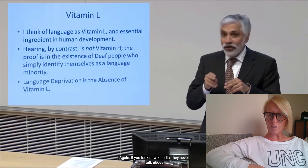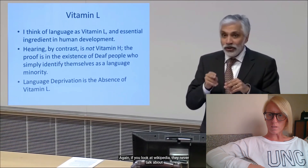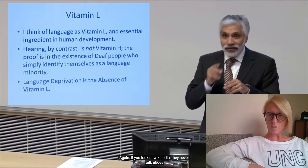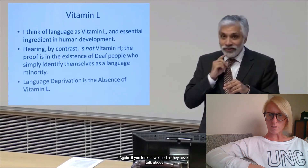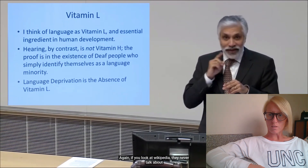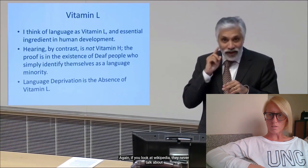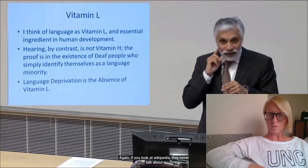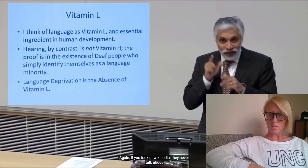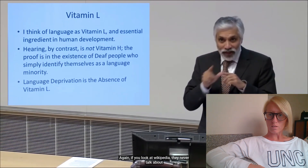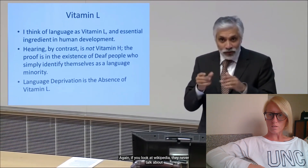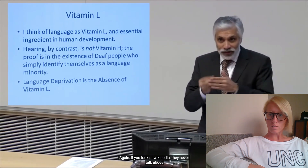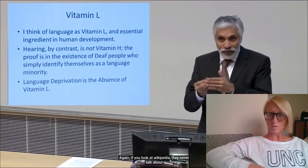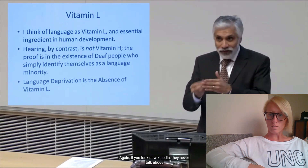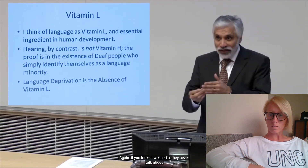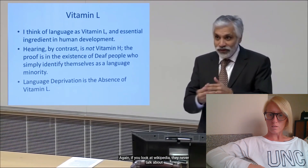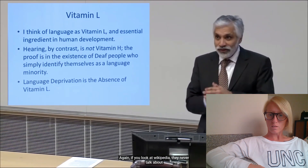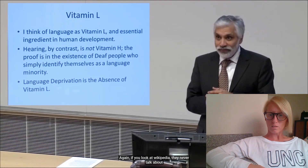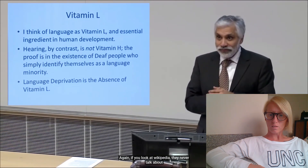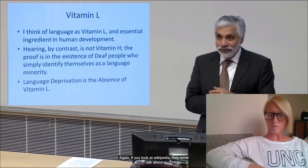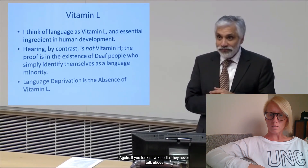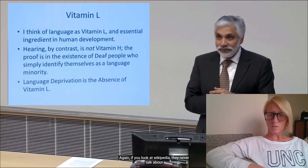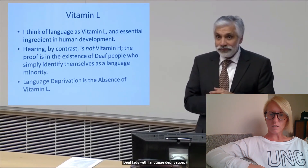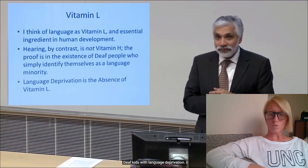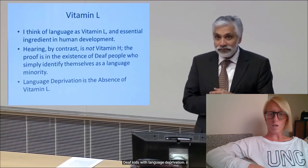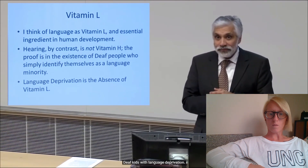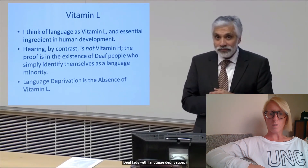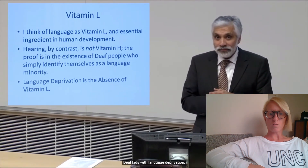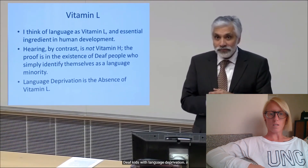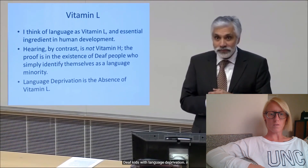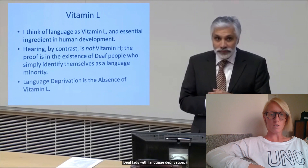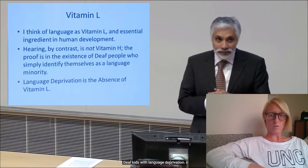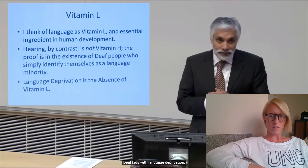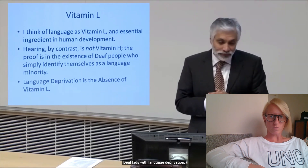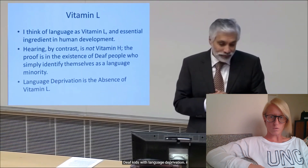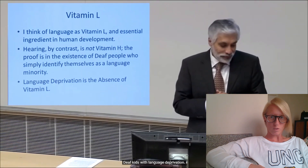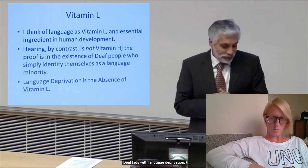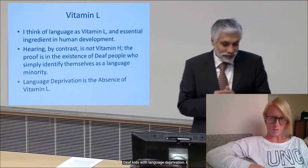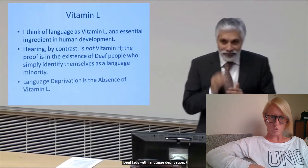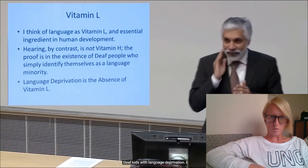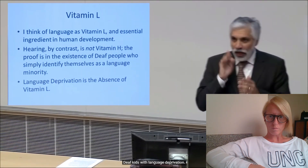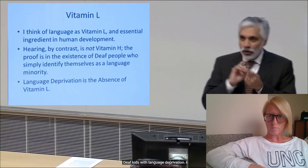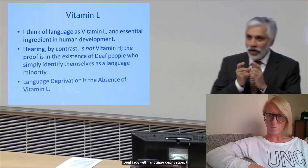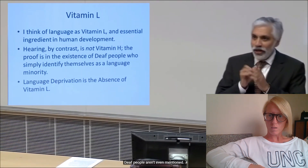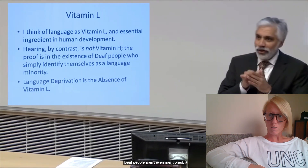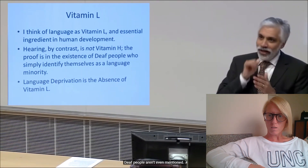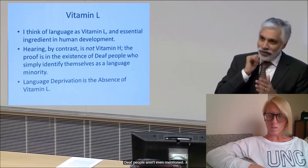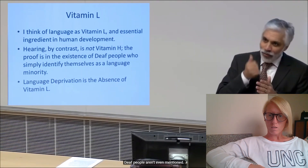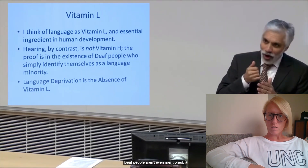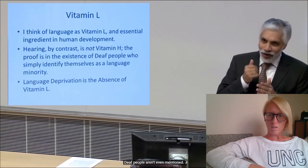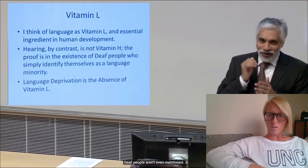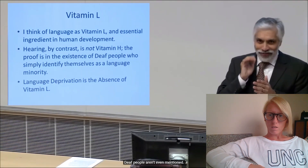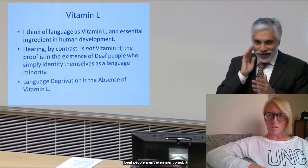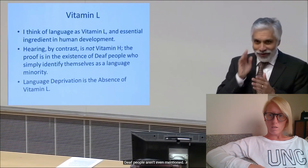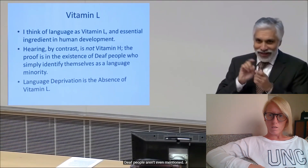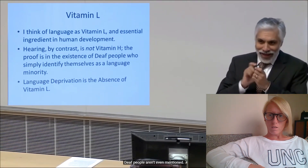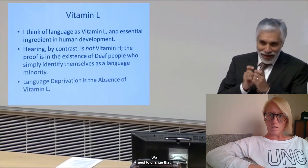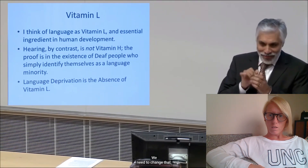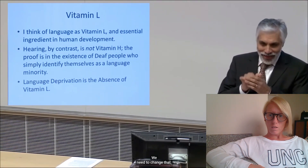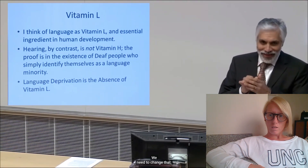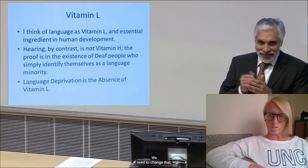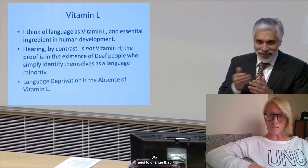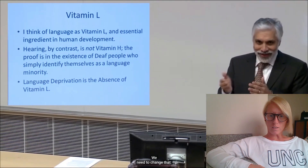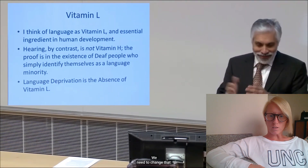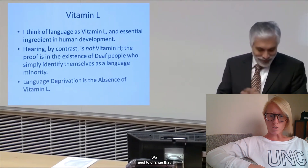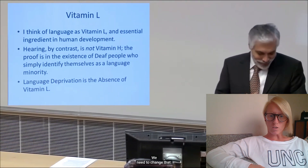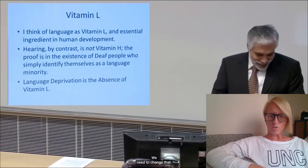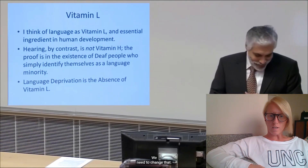Again, if you look at Wikipedia, they never talk about deaf kids with language deprivation. Deaf people aren't even mentioned. We need